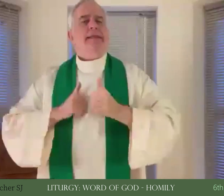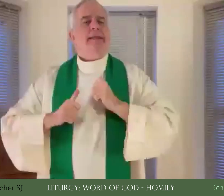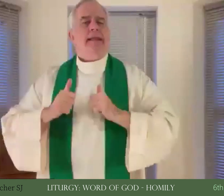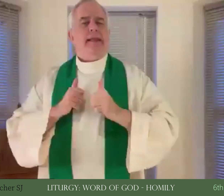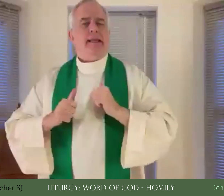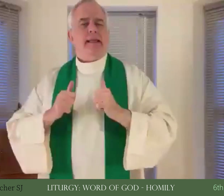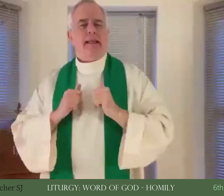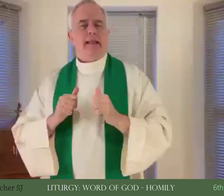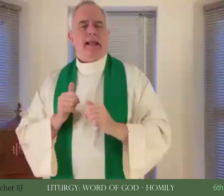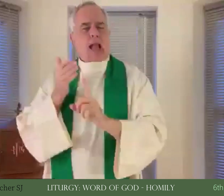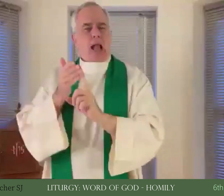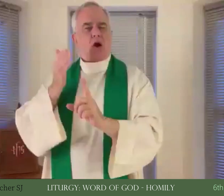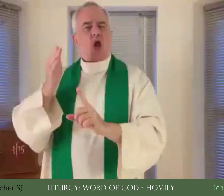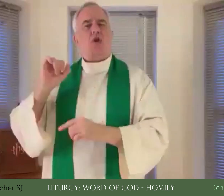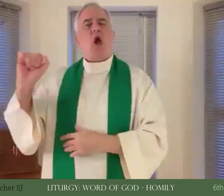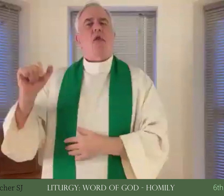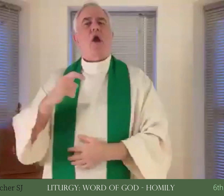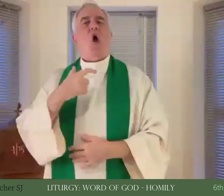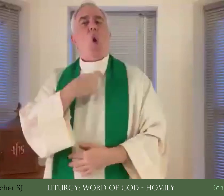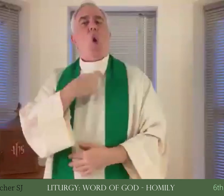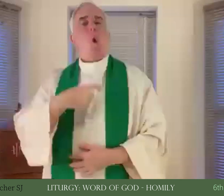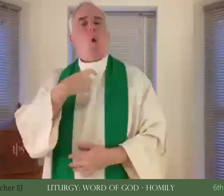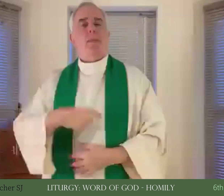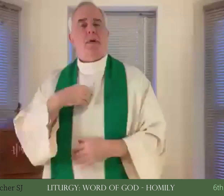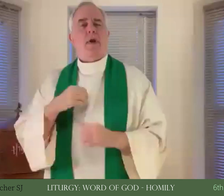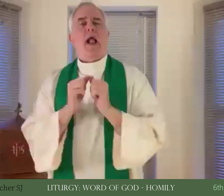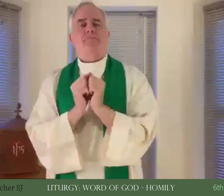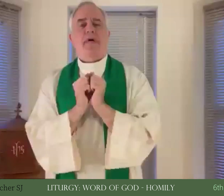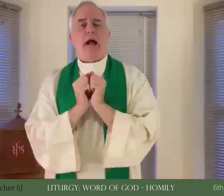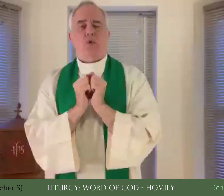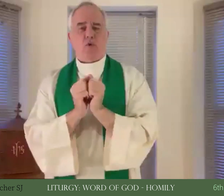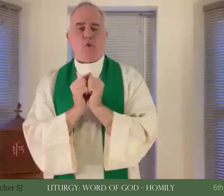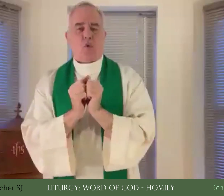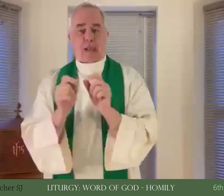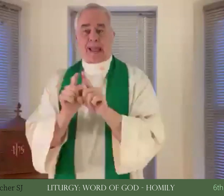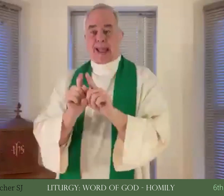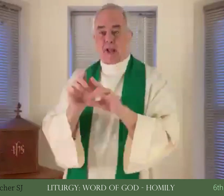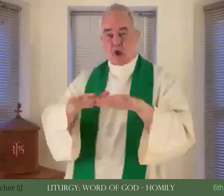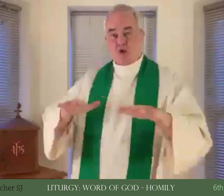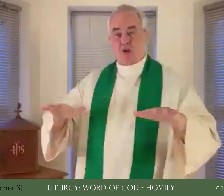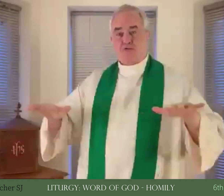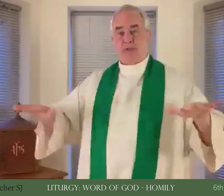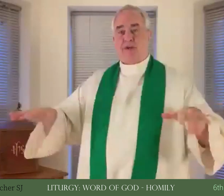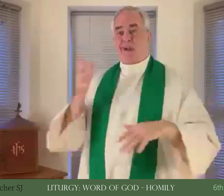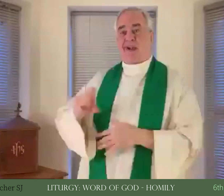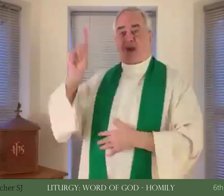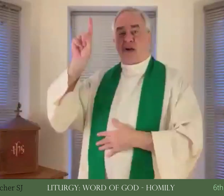dignity, acknowledge the human value that children have